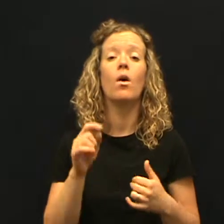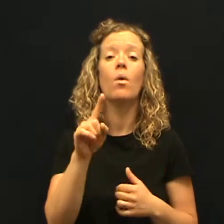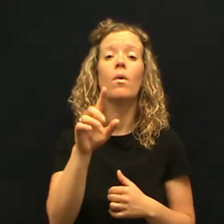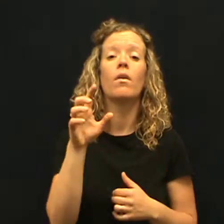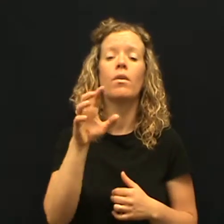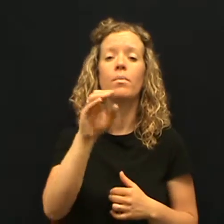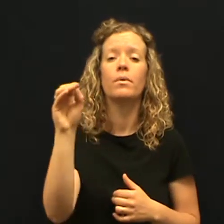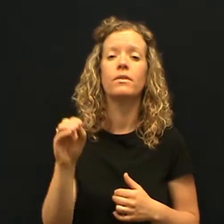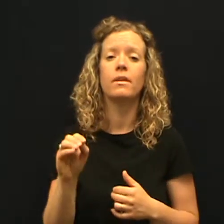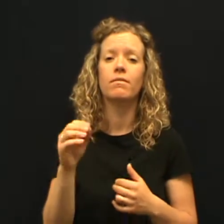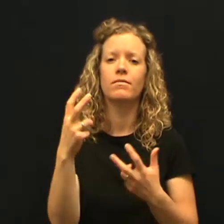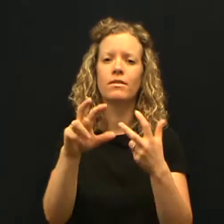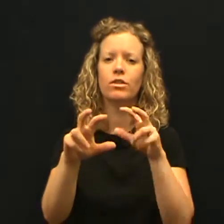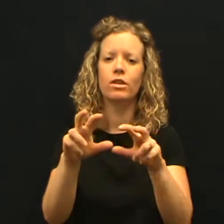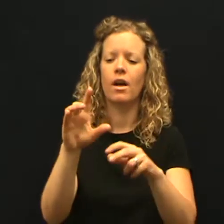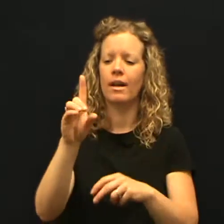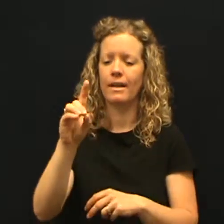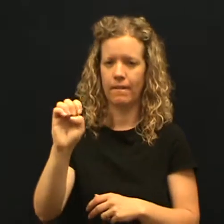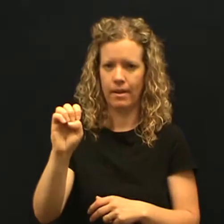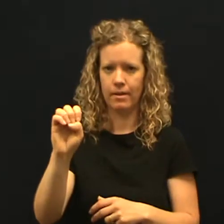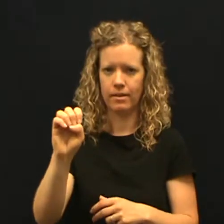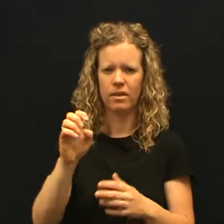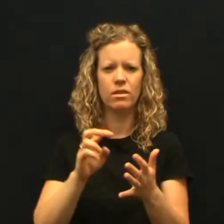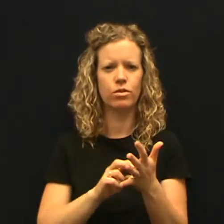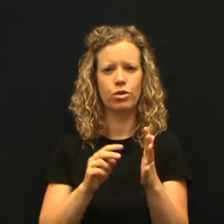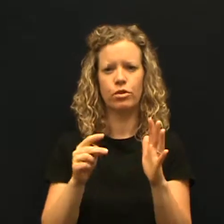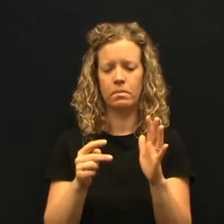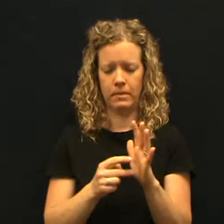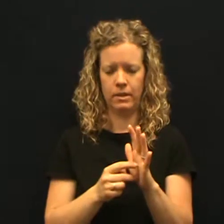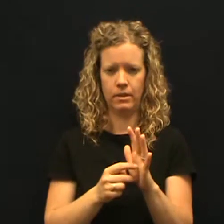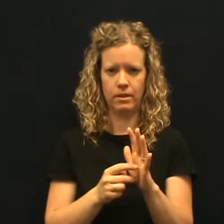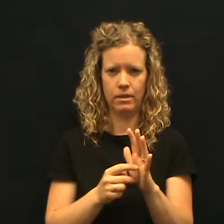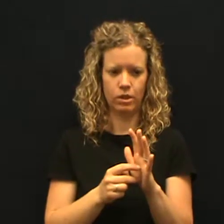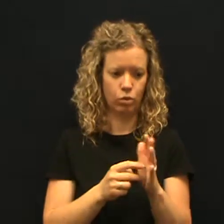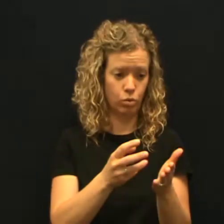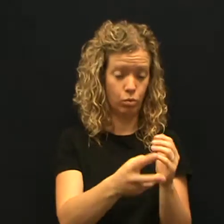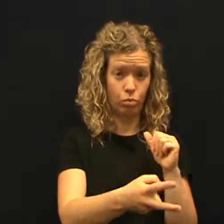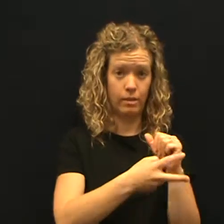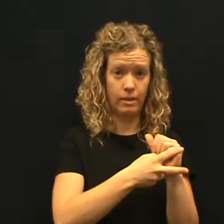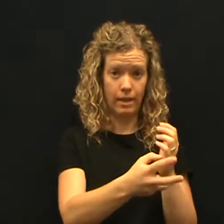dividend is where we move retained earnings to